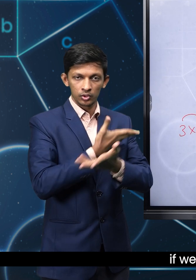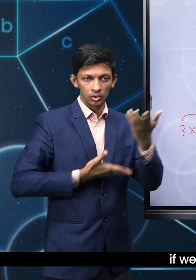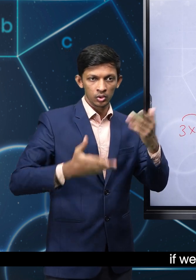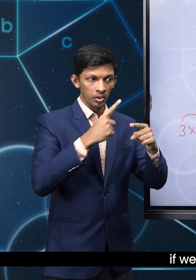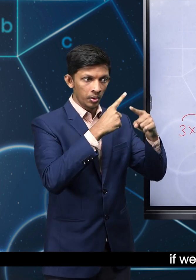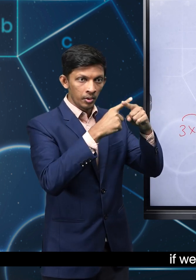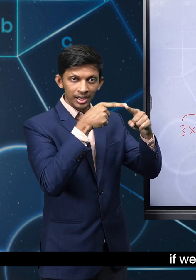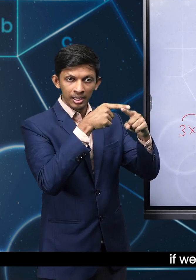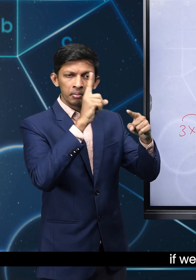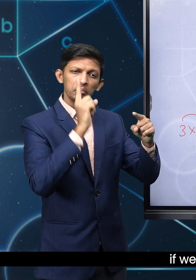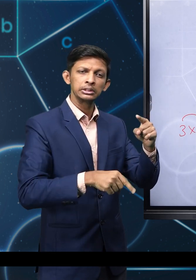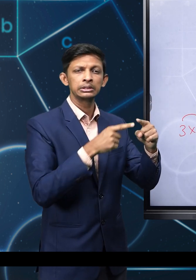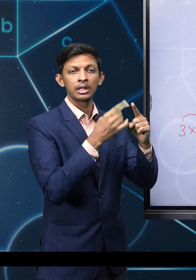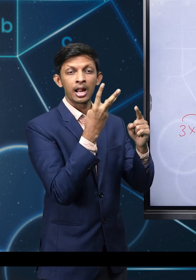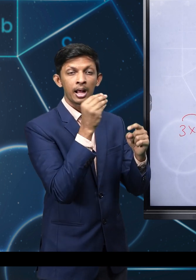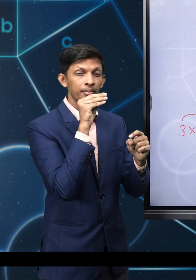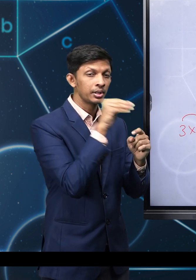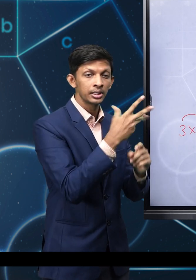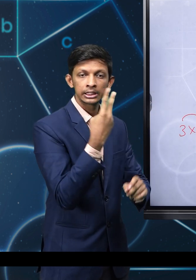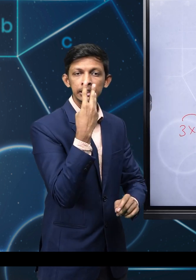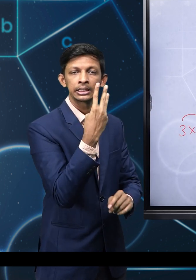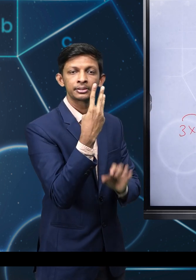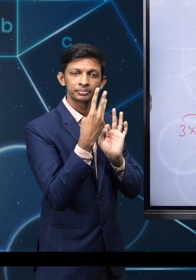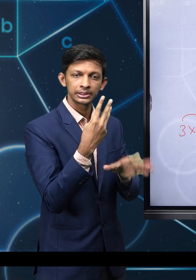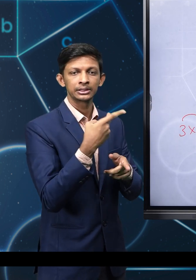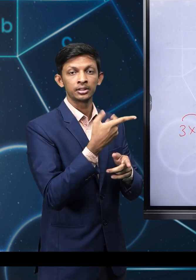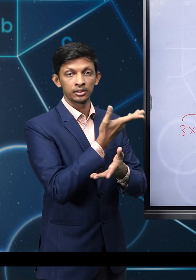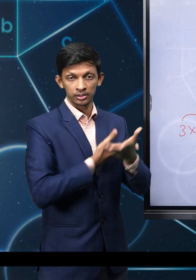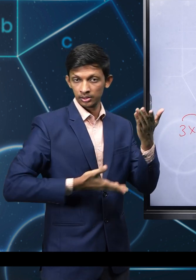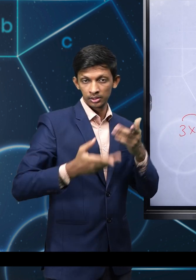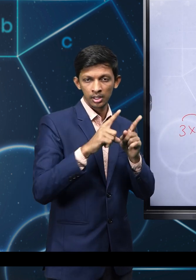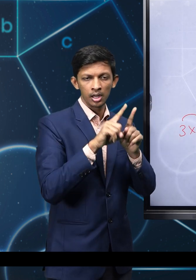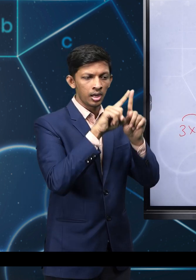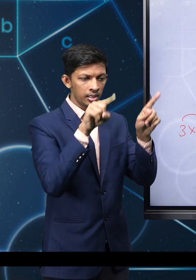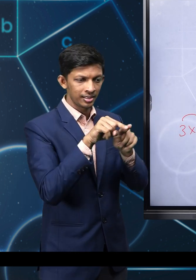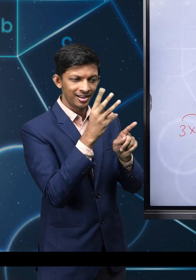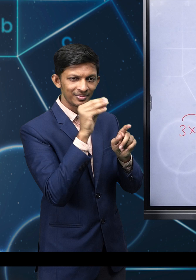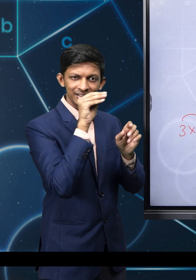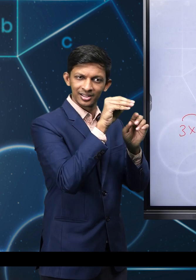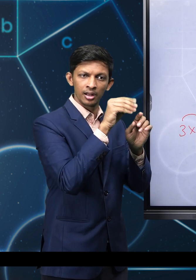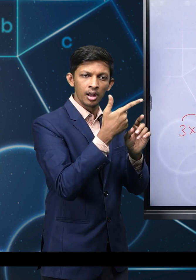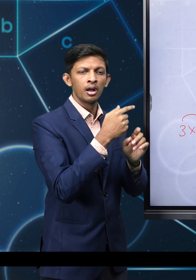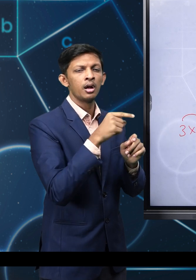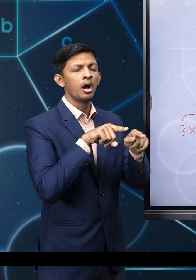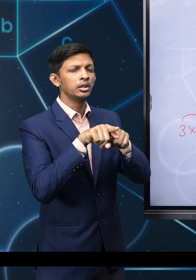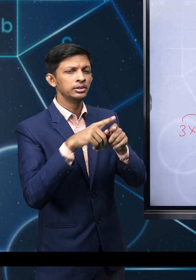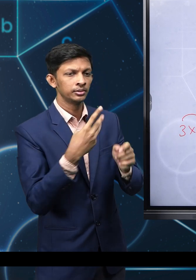same number thrice, we get its cube. For example, 3 into 3 into 3 is equal to